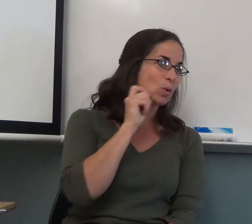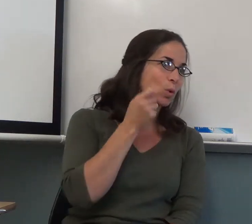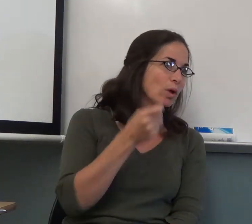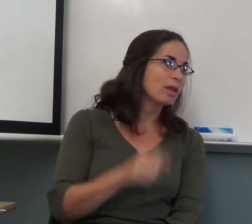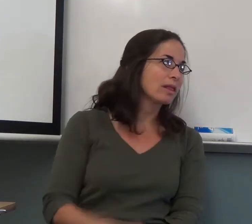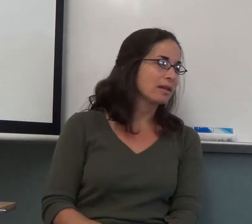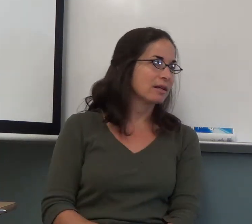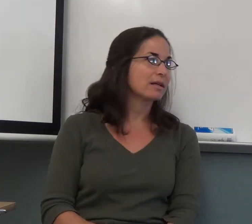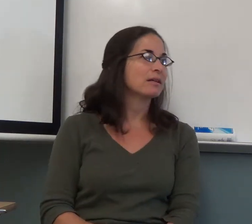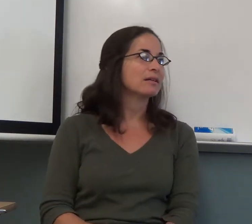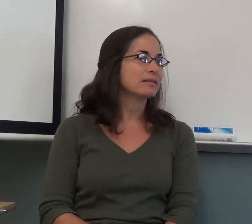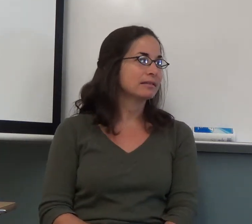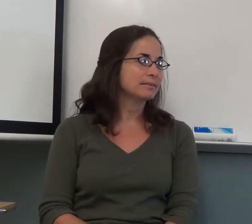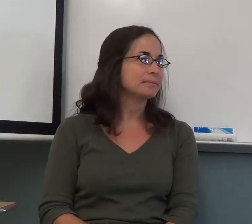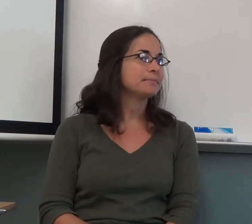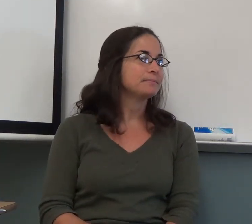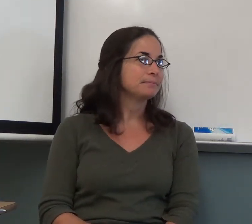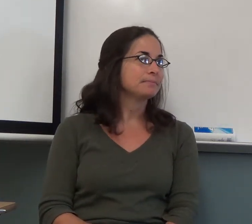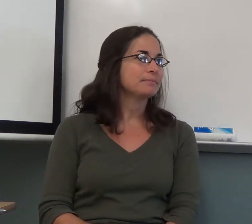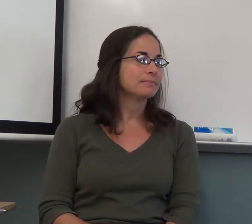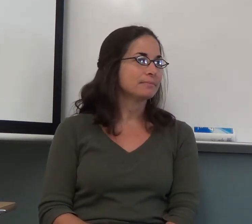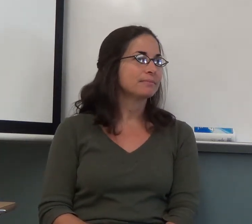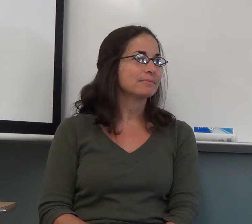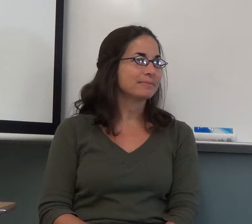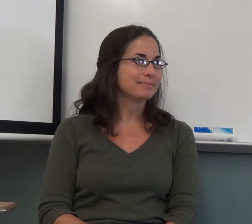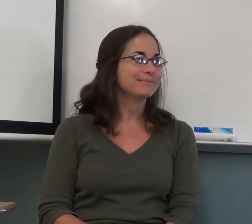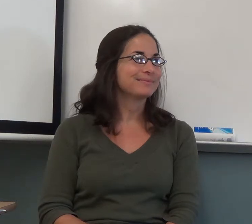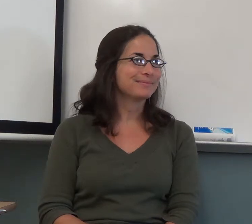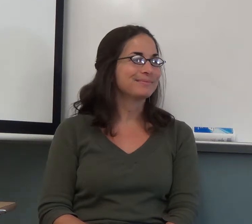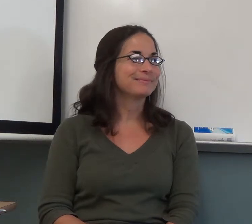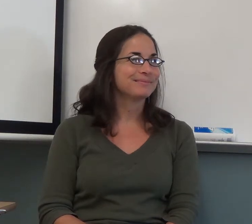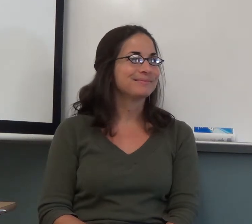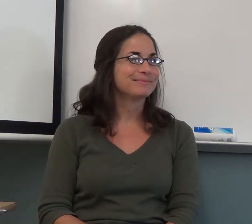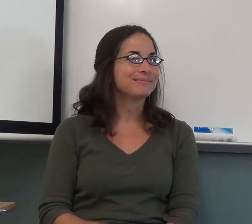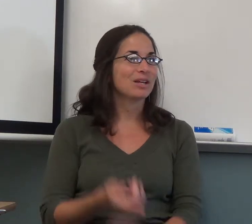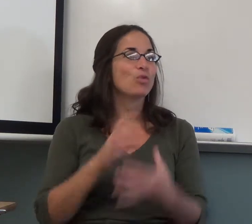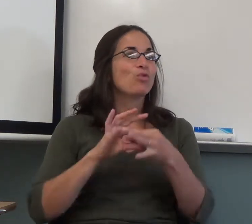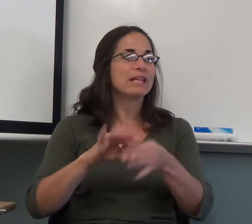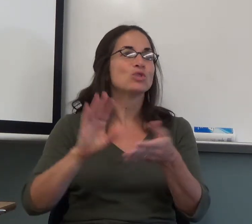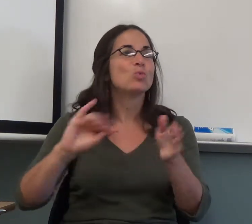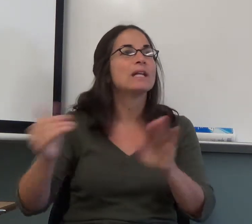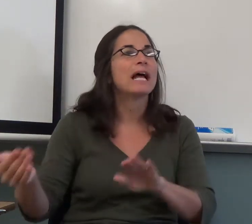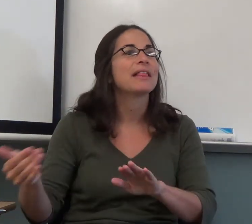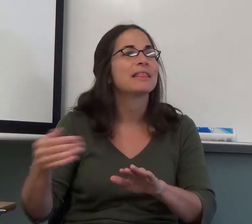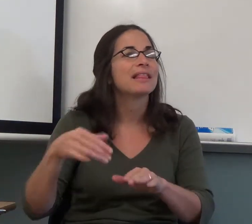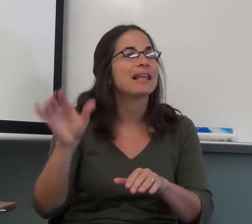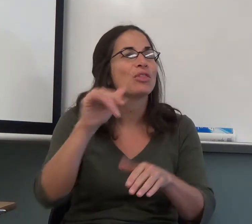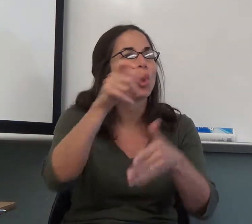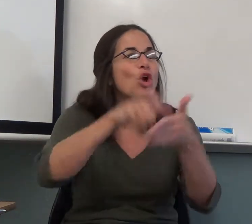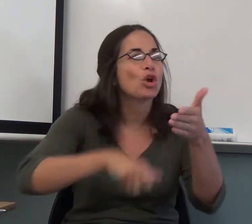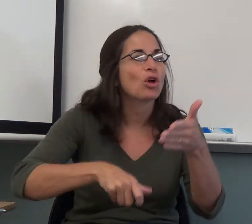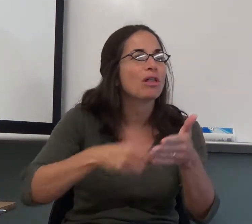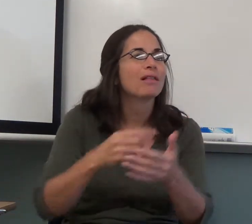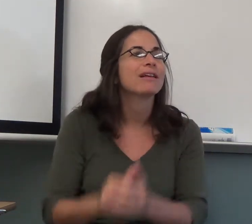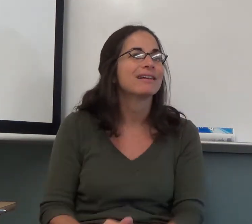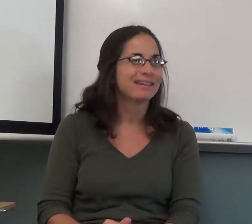to? it's death, it's not so death. No. We have a little different class today. Little different class.